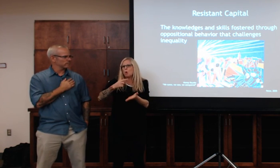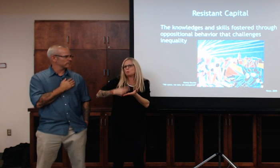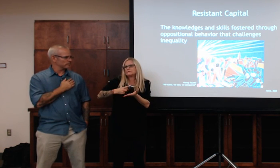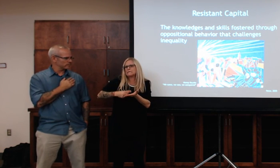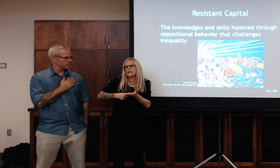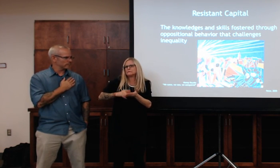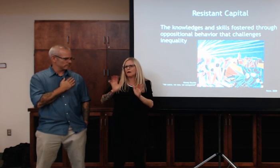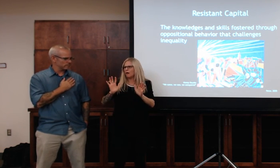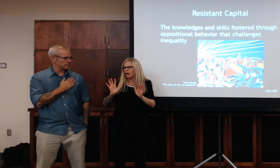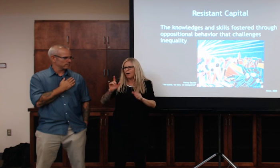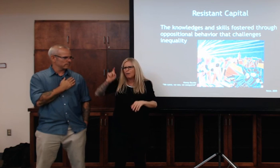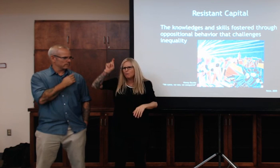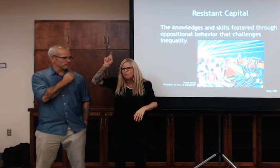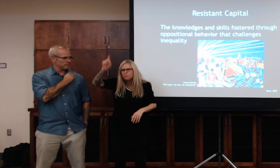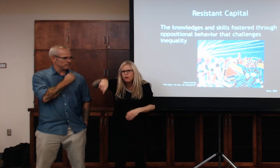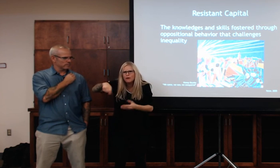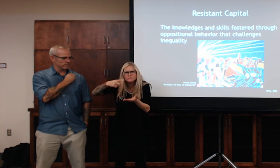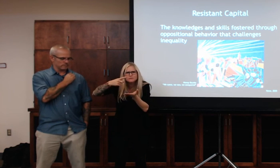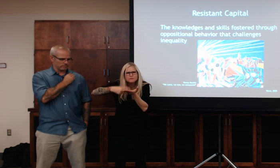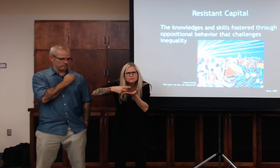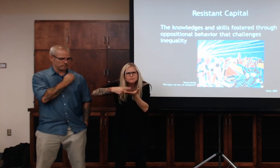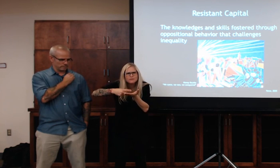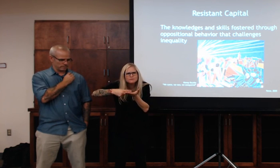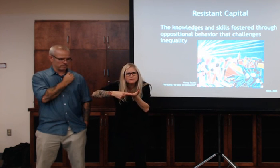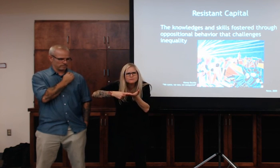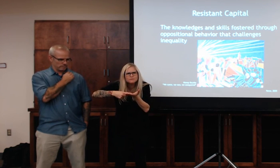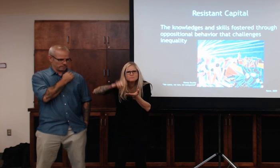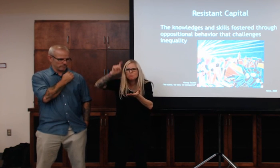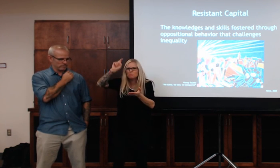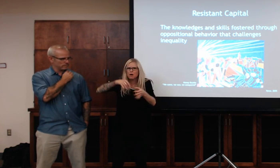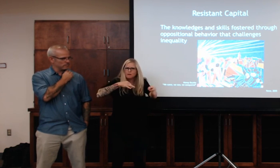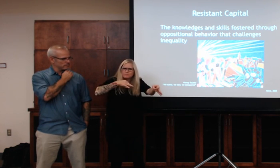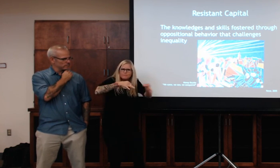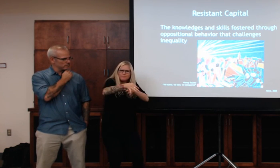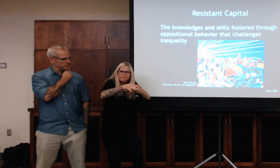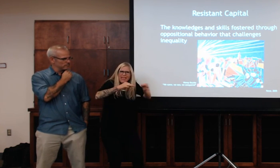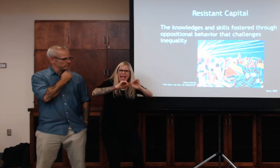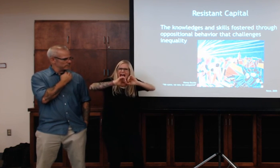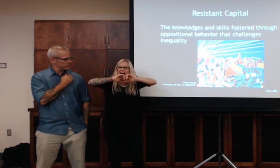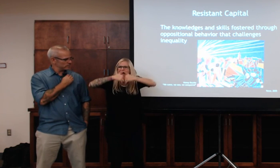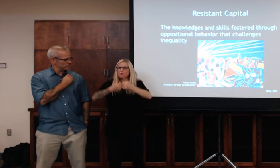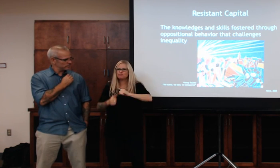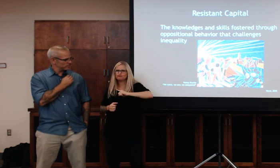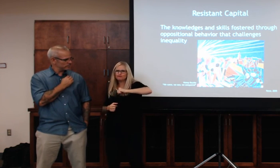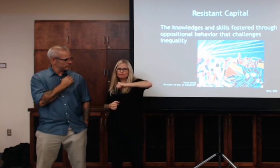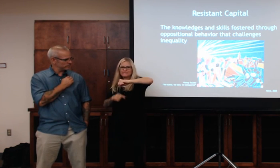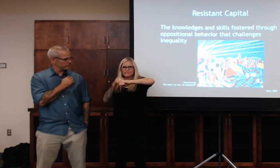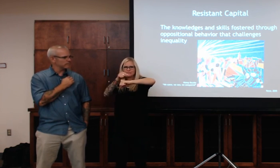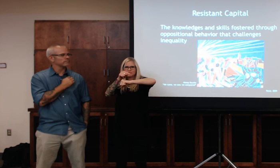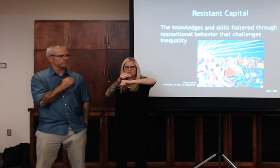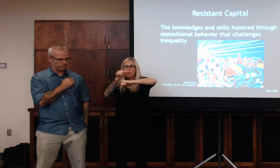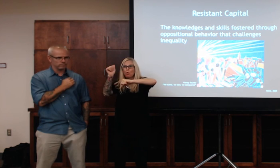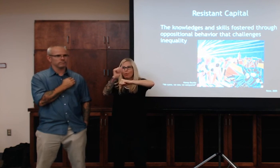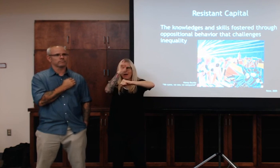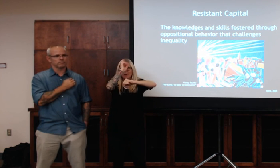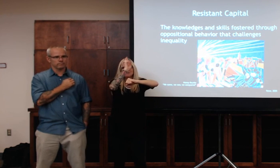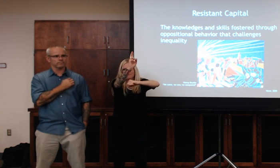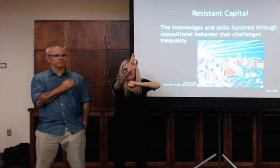Now, for us pushing it under the rug and saying, no, we shouldn't discuss that. Absolutely not. We need to discuss it. How can we resist it? With respect,